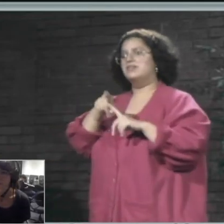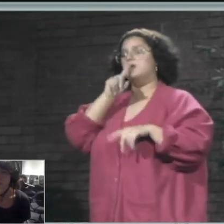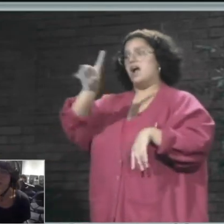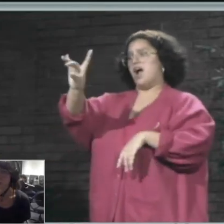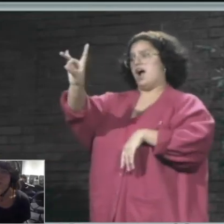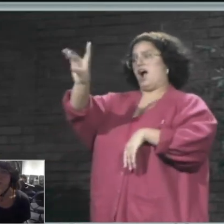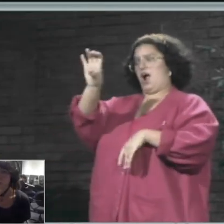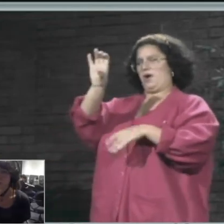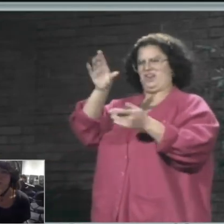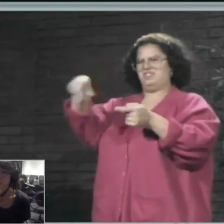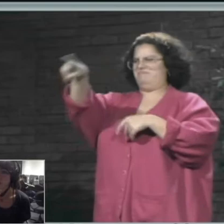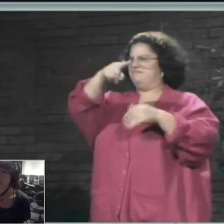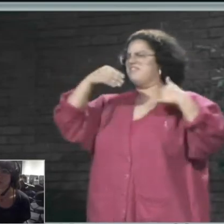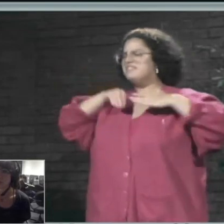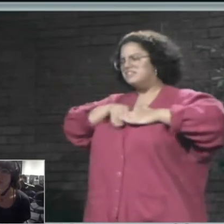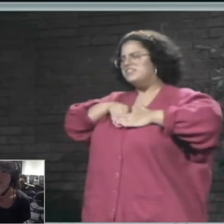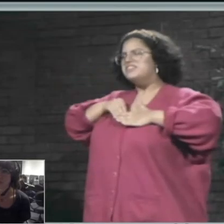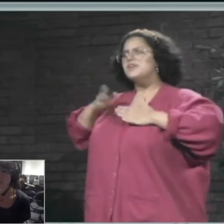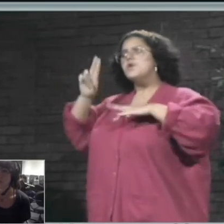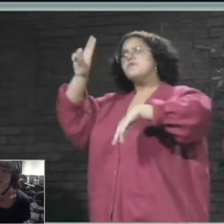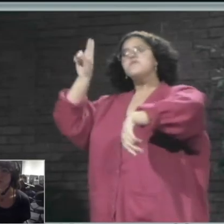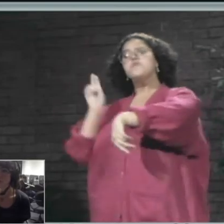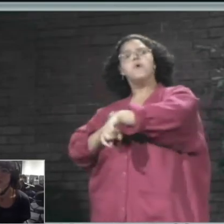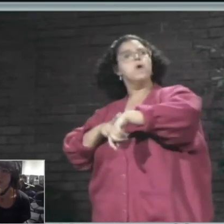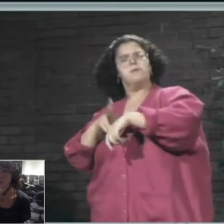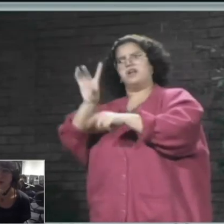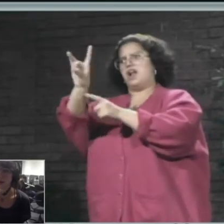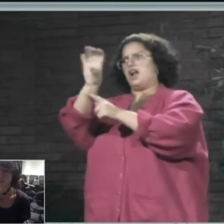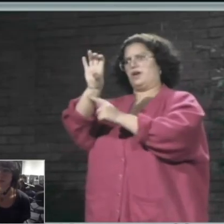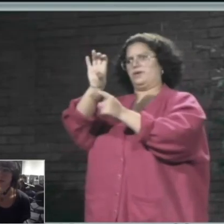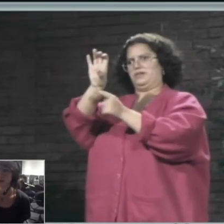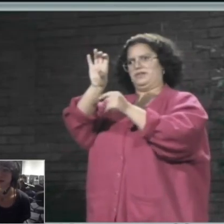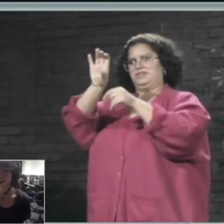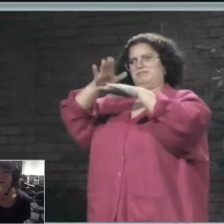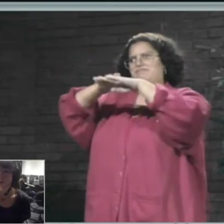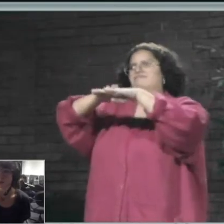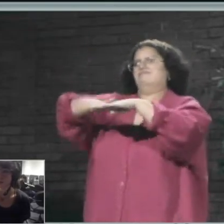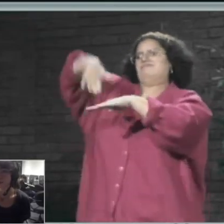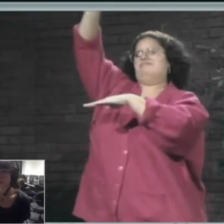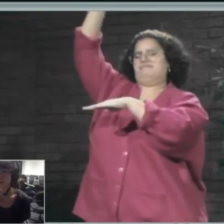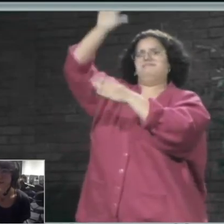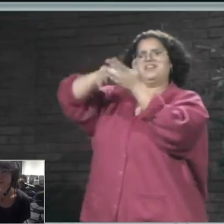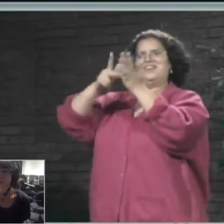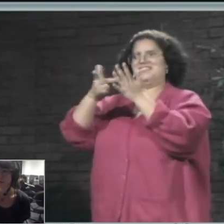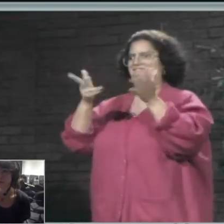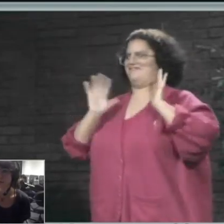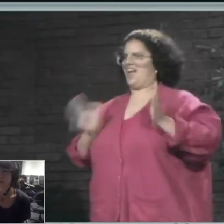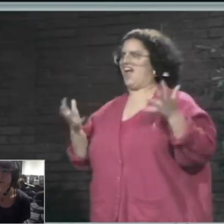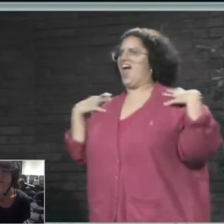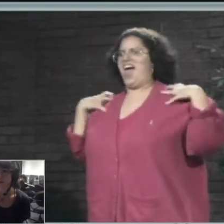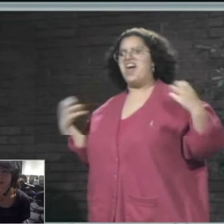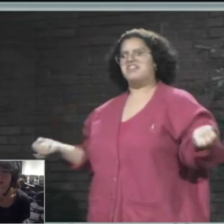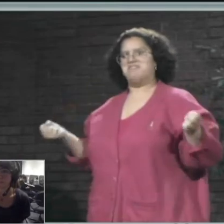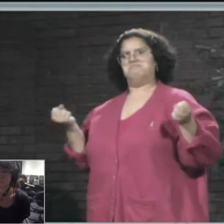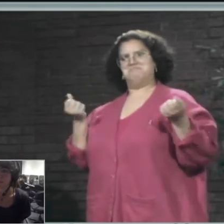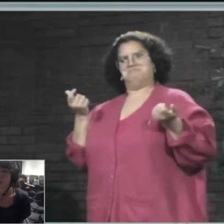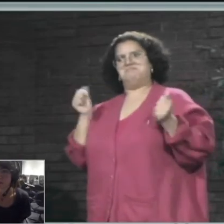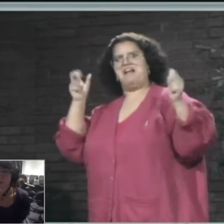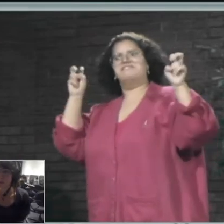I remember when I mentioned cells before, normally you have 800 white blood cell count. And that means that